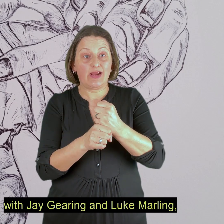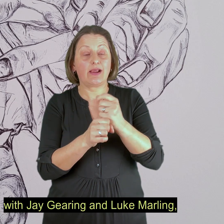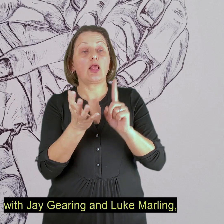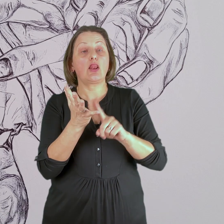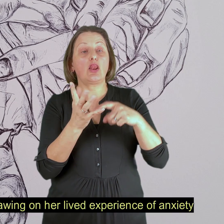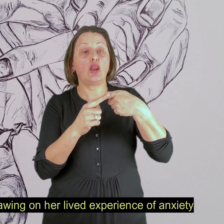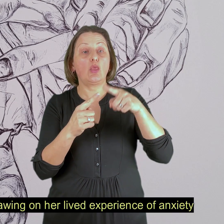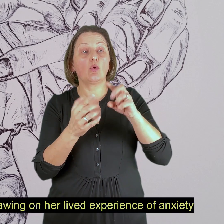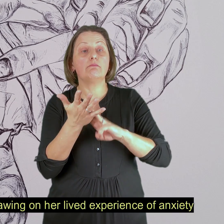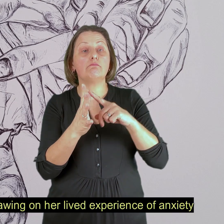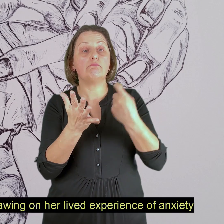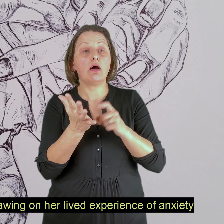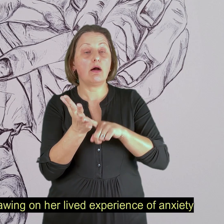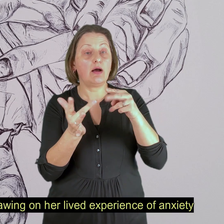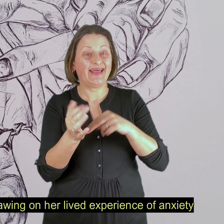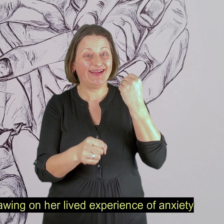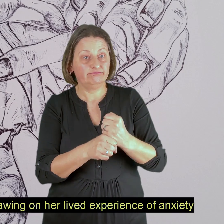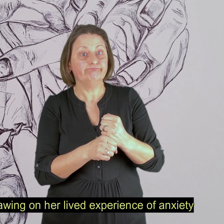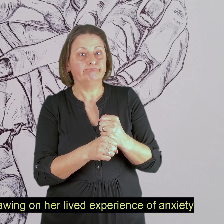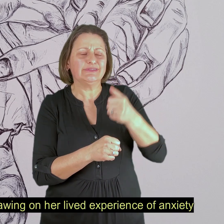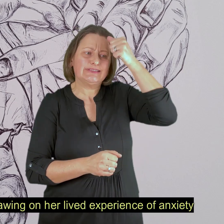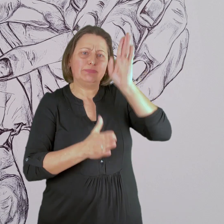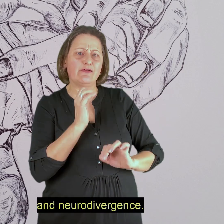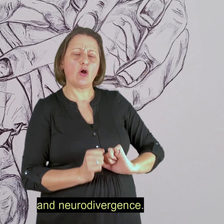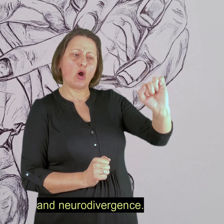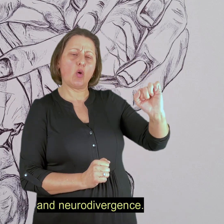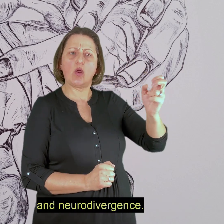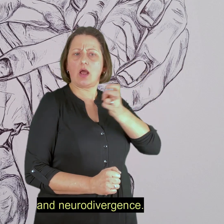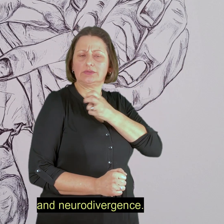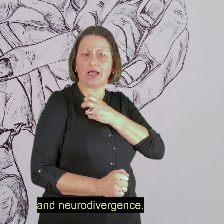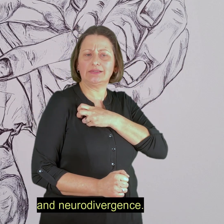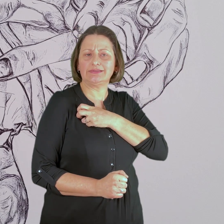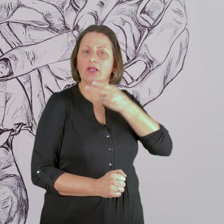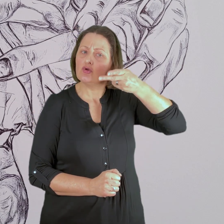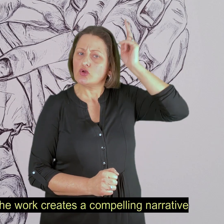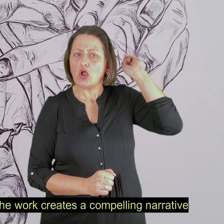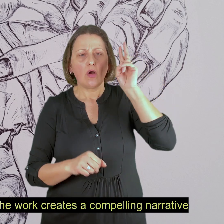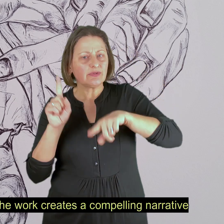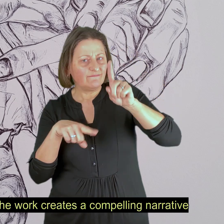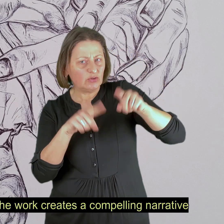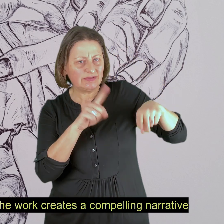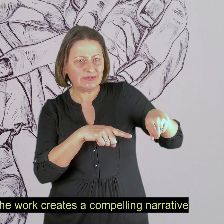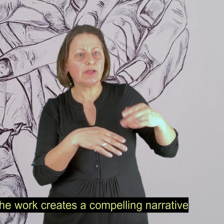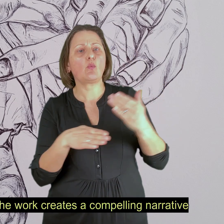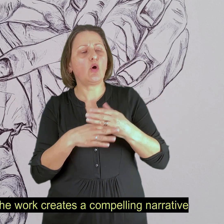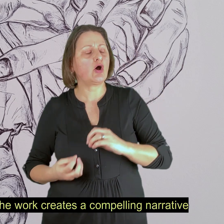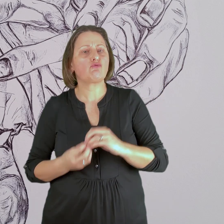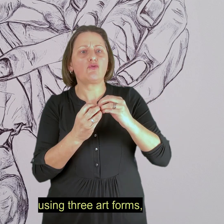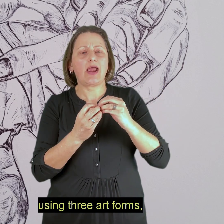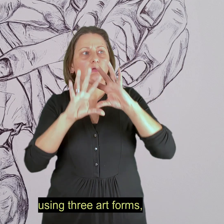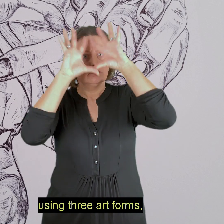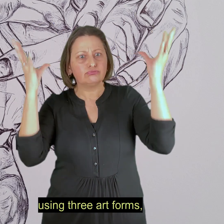Luke Marling, drawing on her lived experience of anxiety and neurodivergence. The work creates a compelling